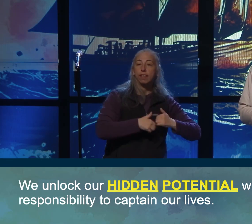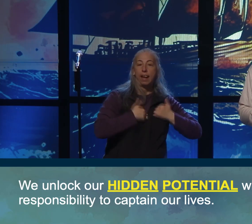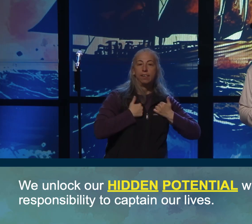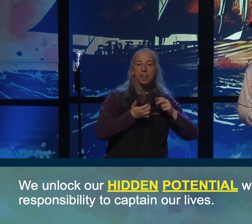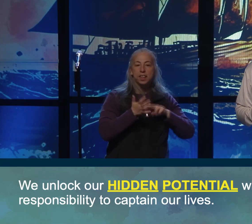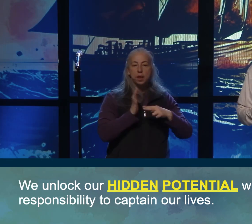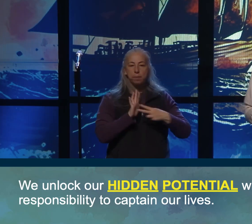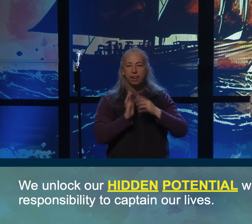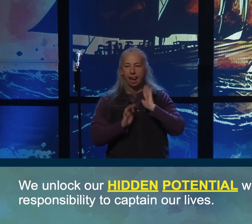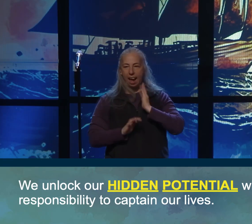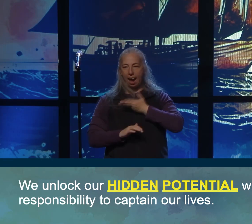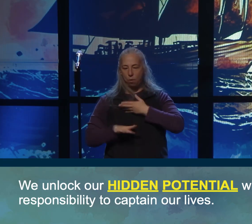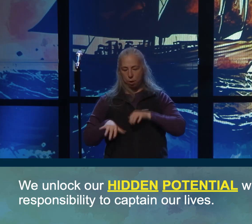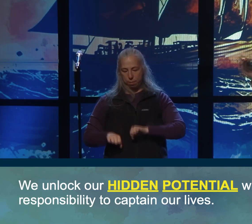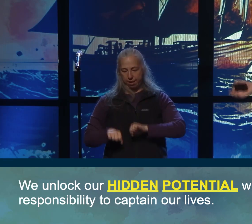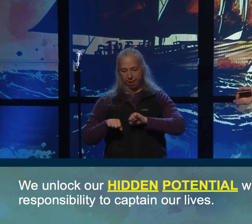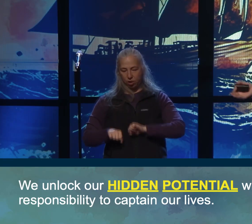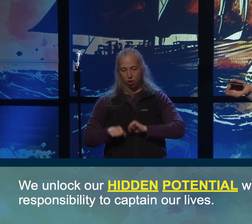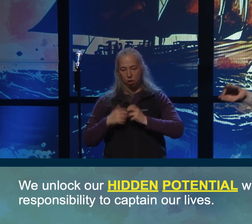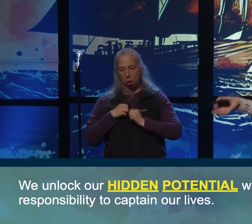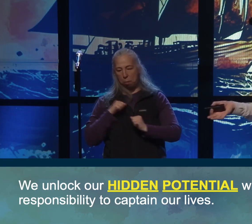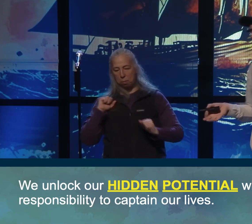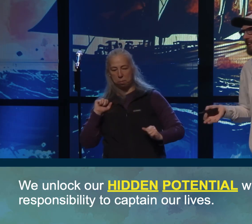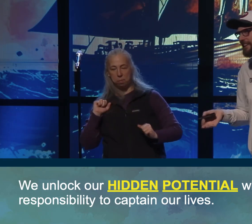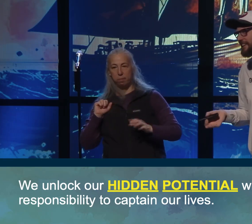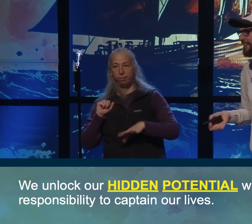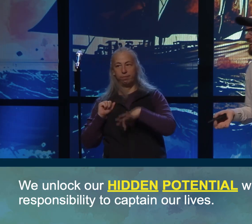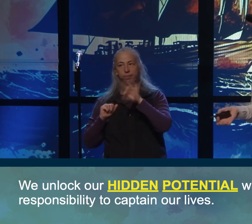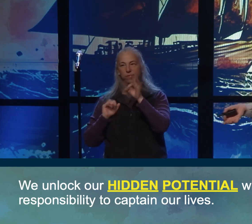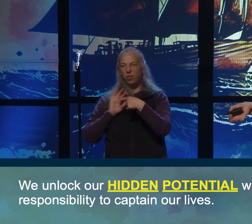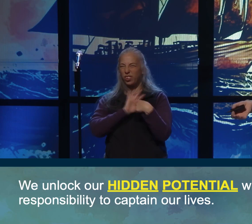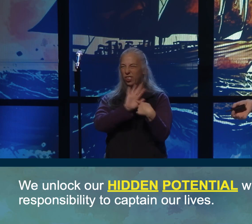a theological word for this, I'm sure, but hidden potential works for me.